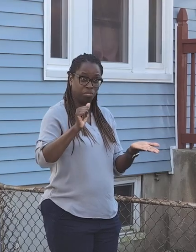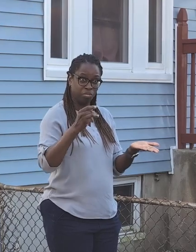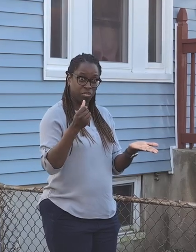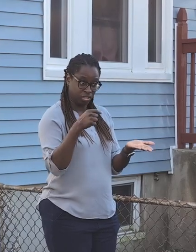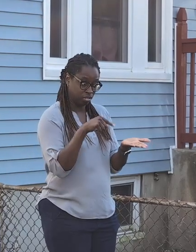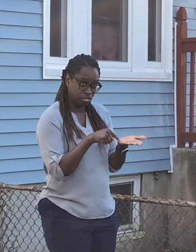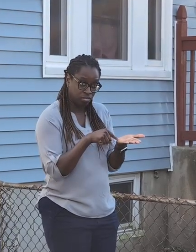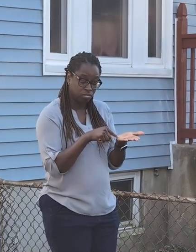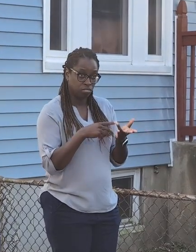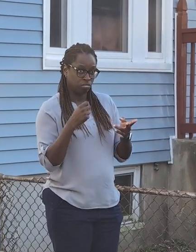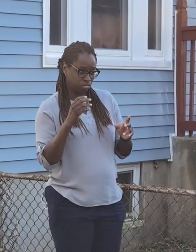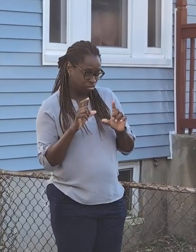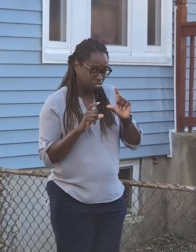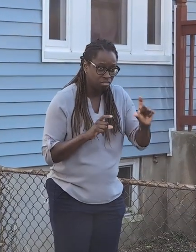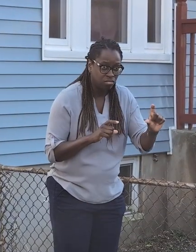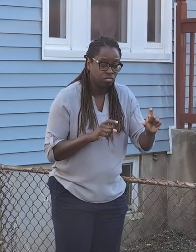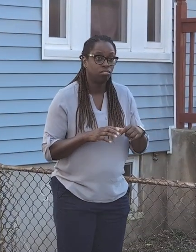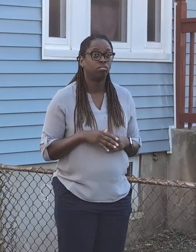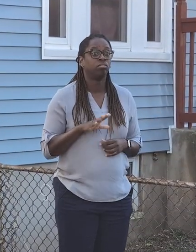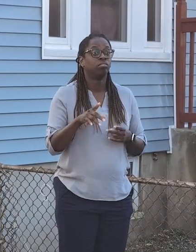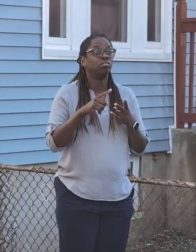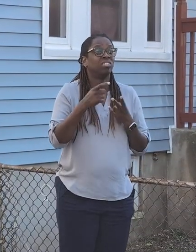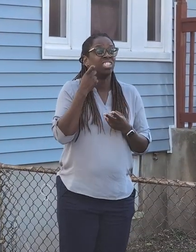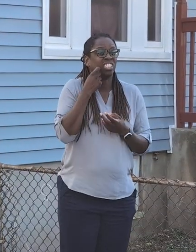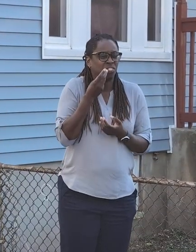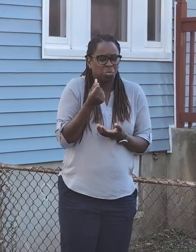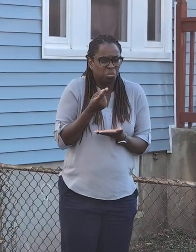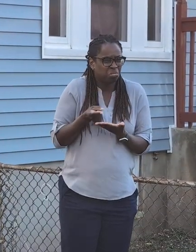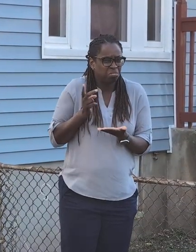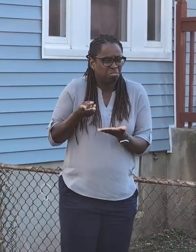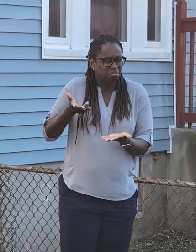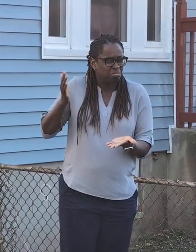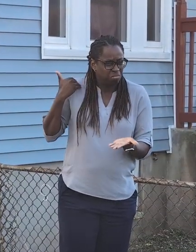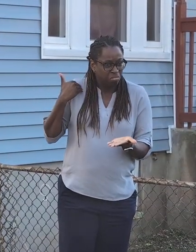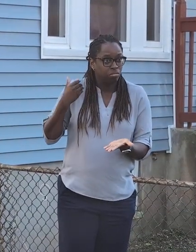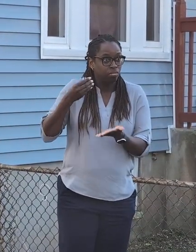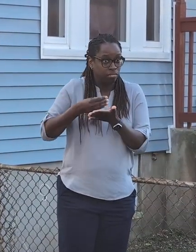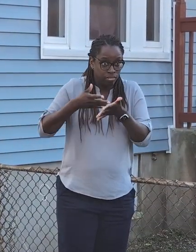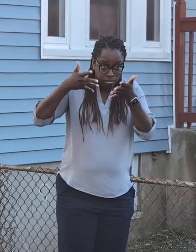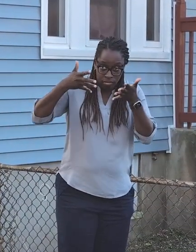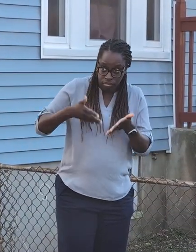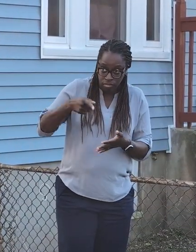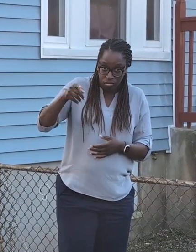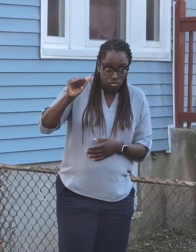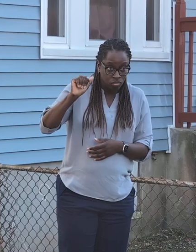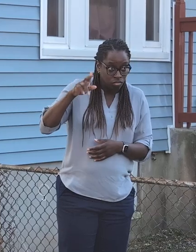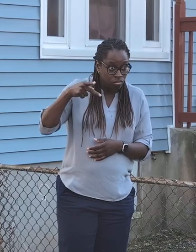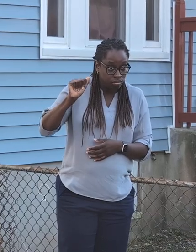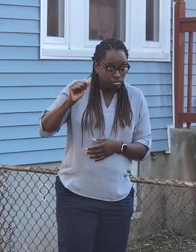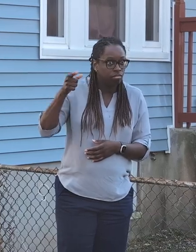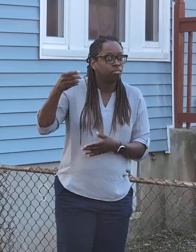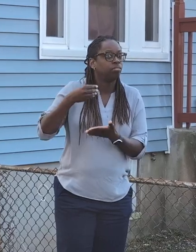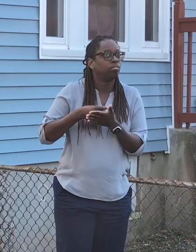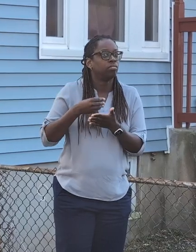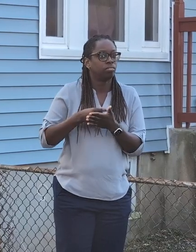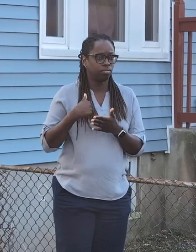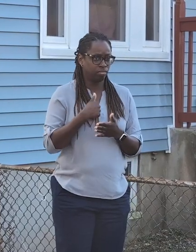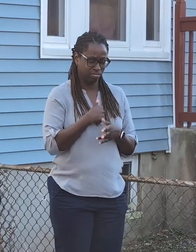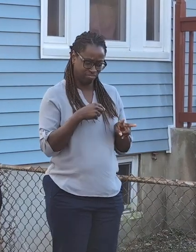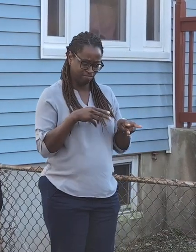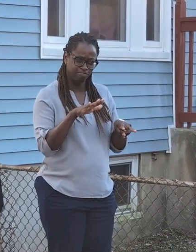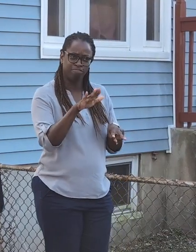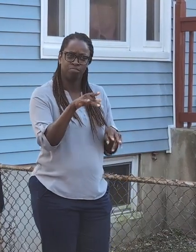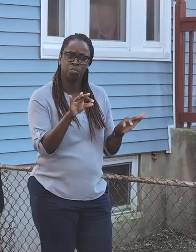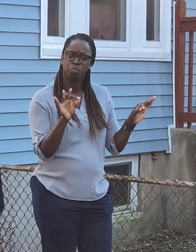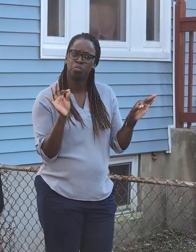the most recent allocation of the remaining ARPA funds, saying that we believe so deeply and so strongly in the Acquisition